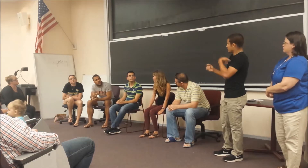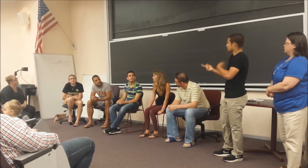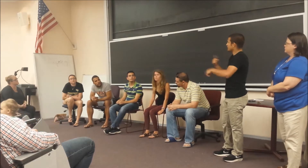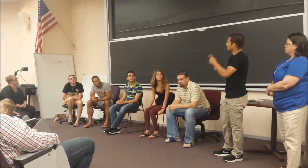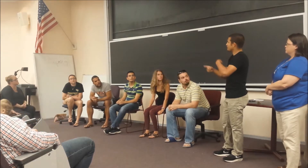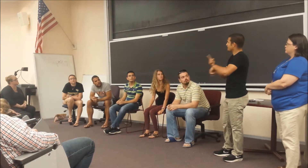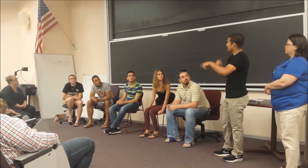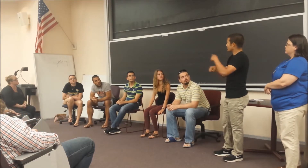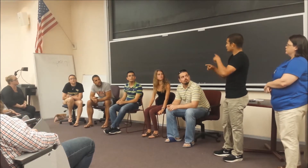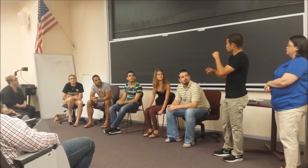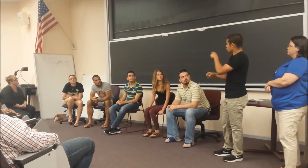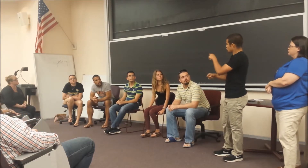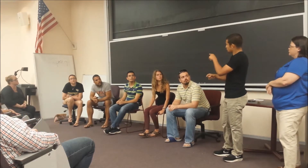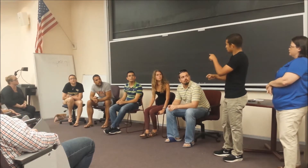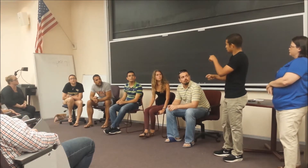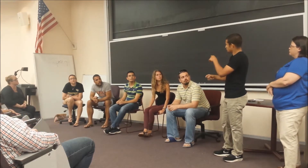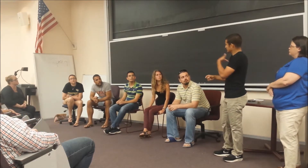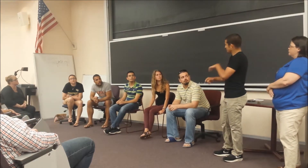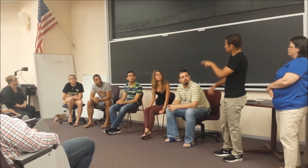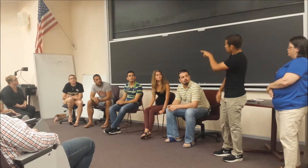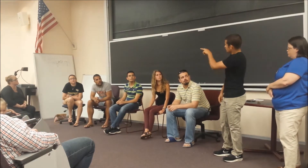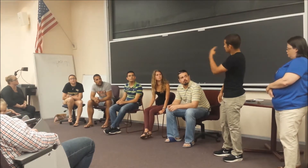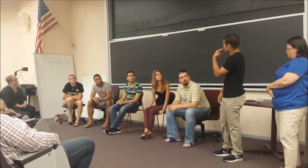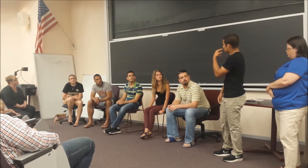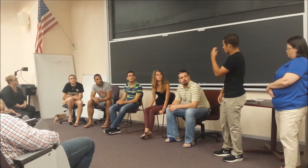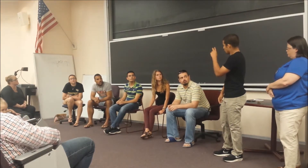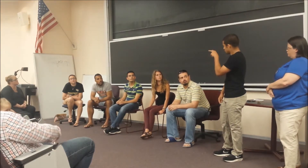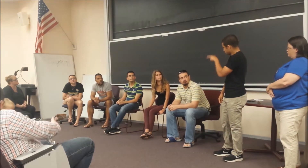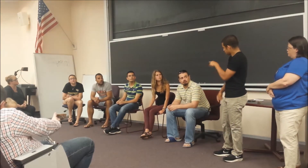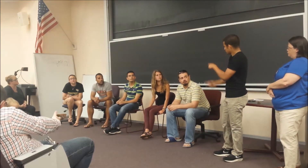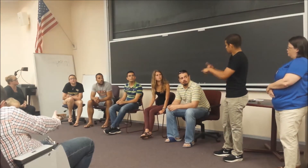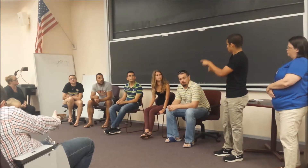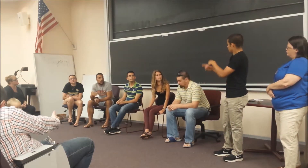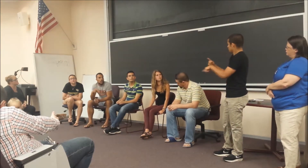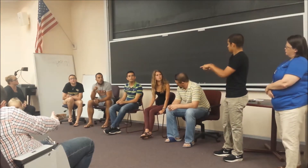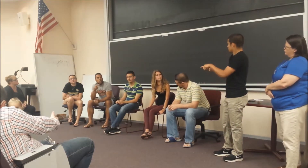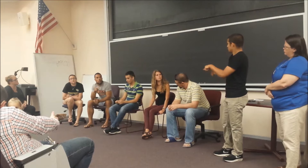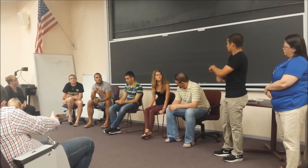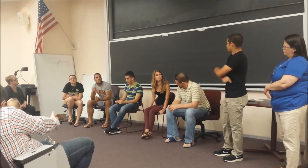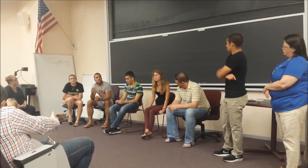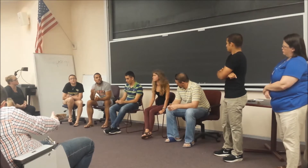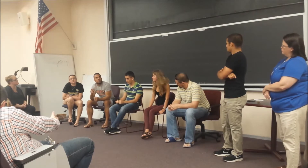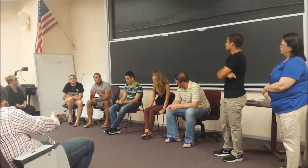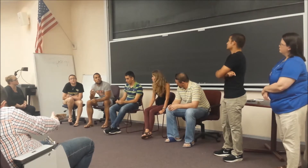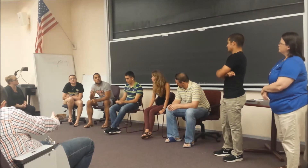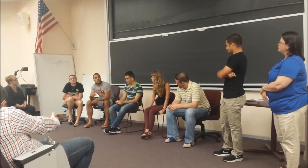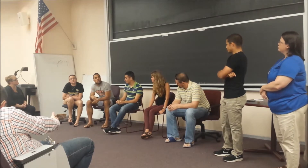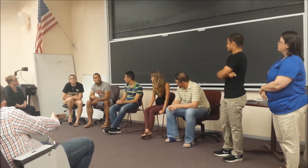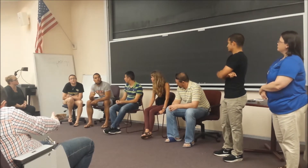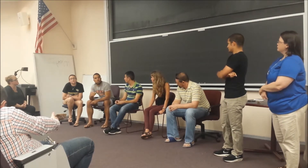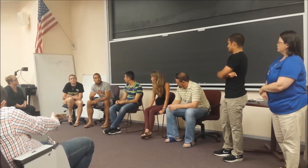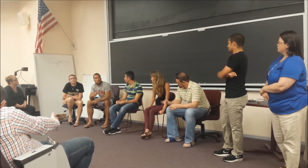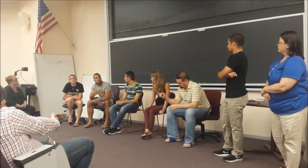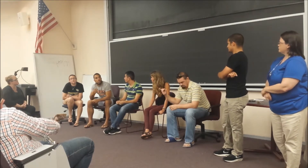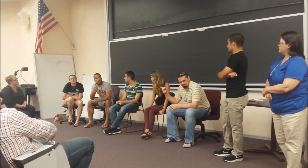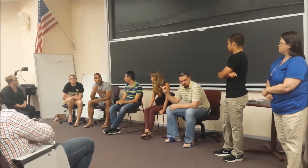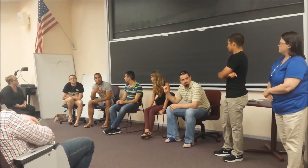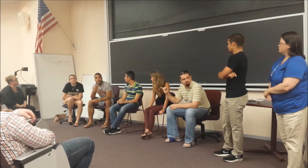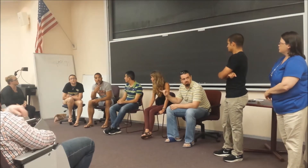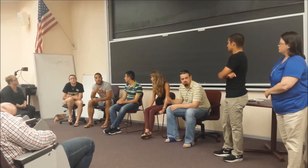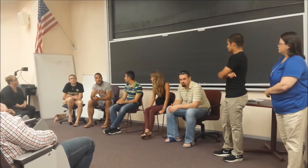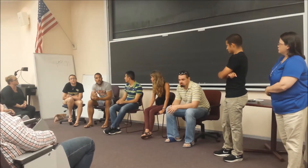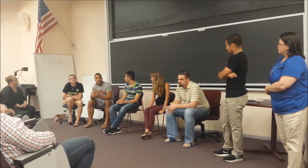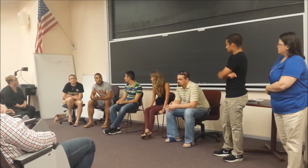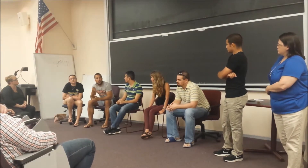oral language and sign language, right? But did you typically look at people's mouths or the signs when they started signing? Well, there's signs,